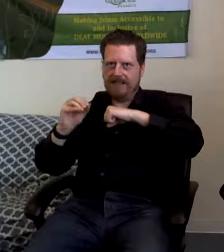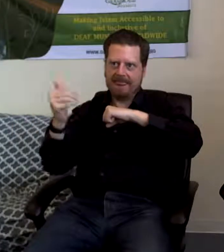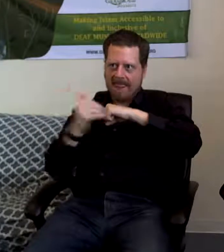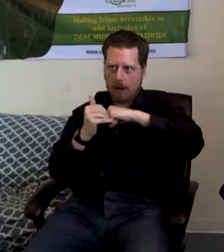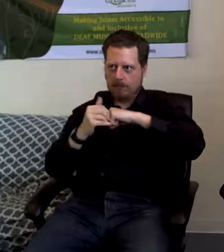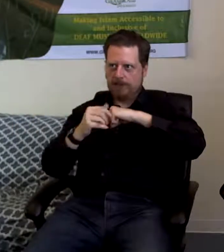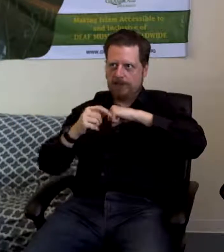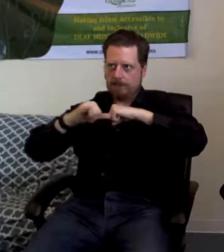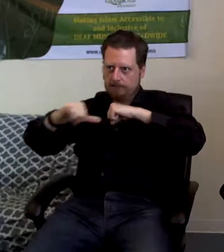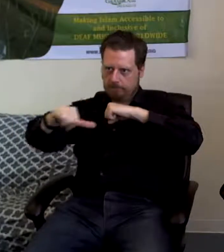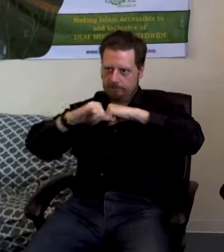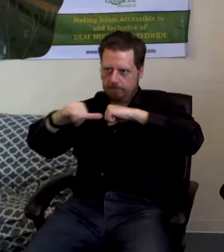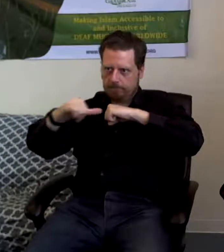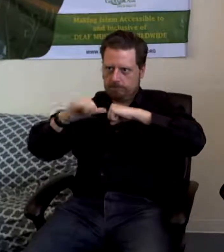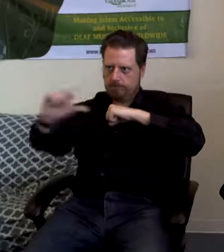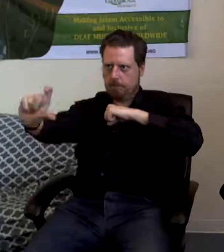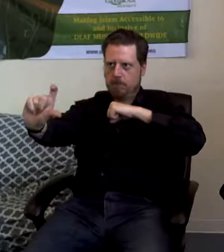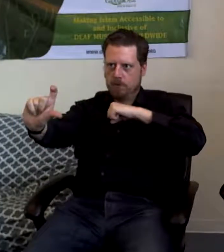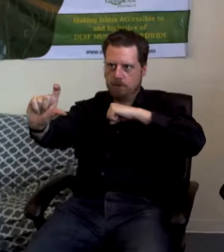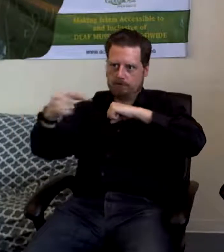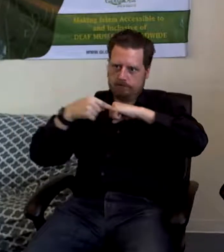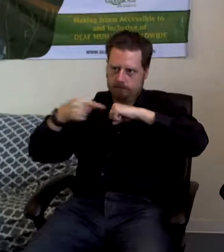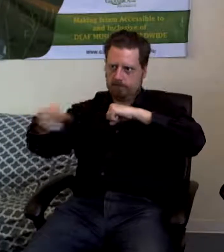250,000 miles between us and the moon.